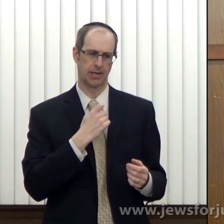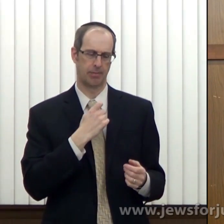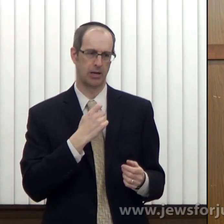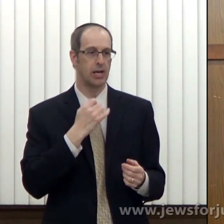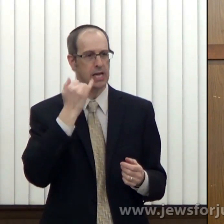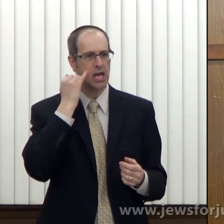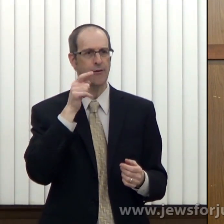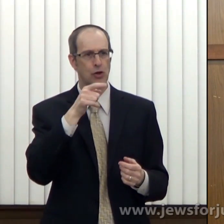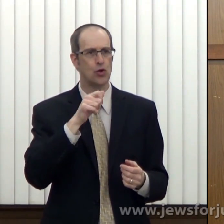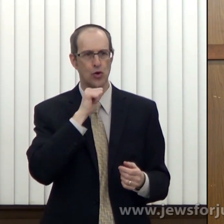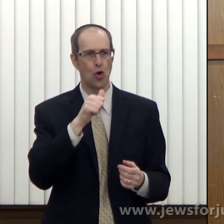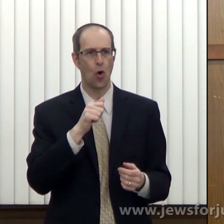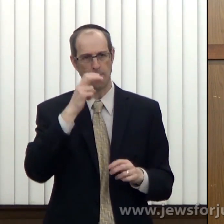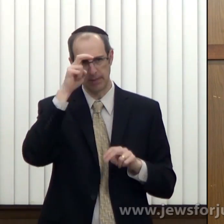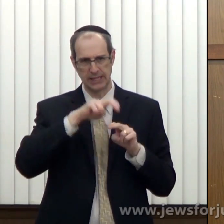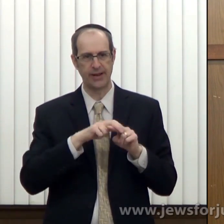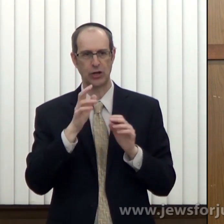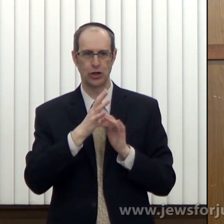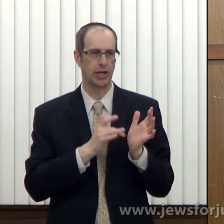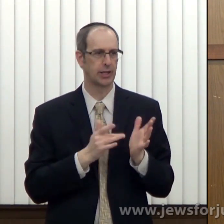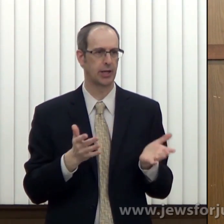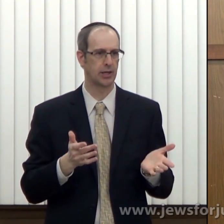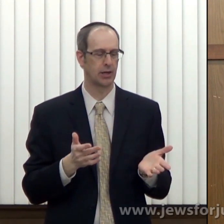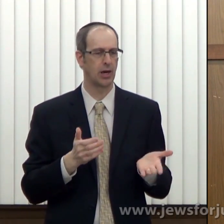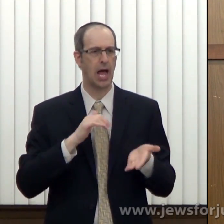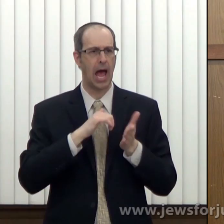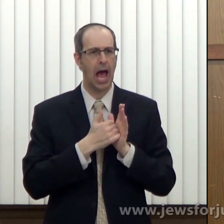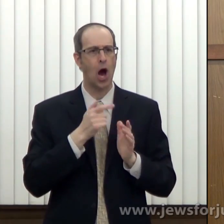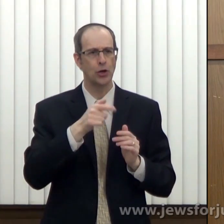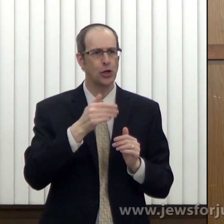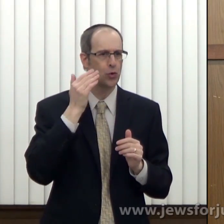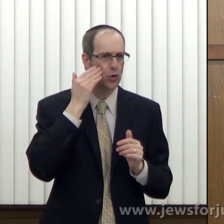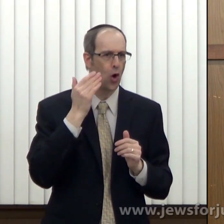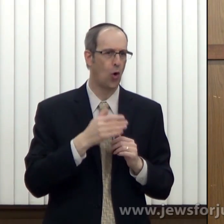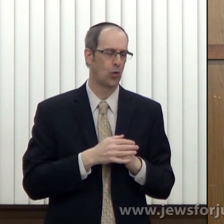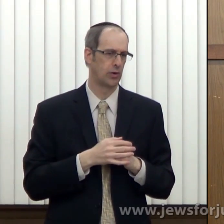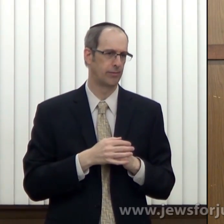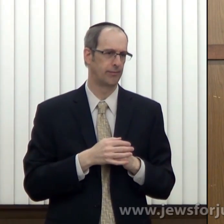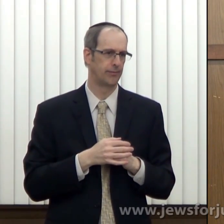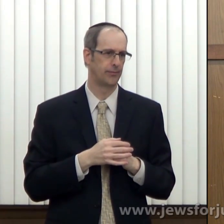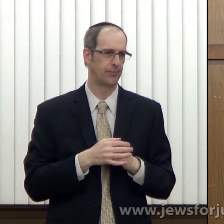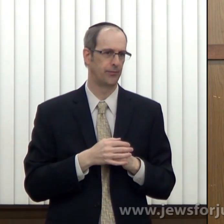if you don't believe in Jesus, they say, how will you know